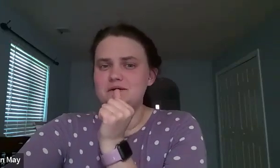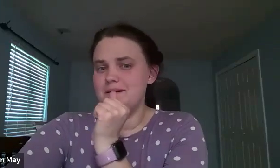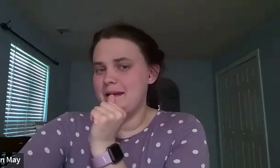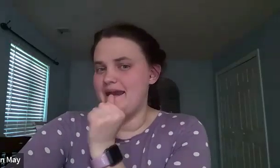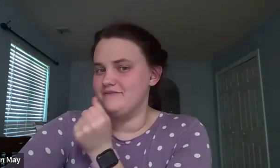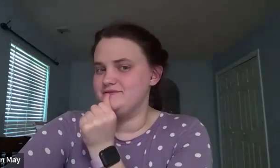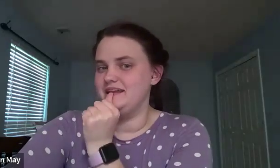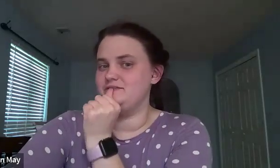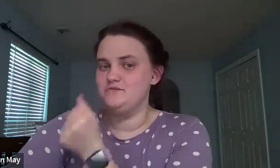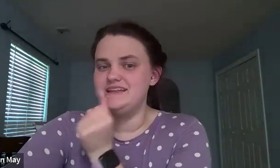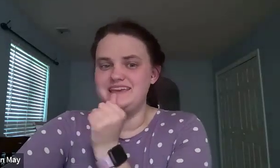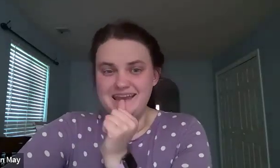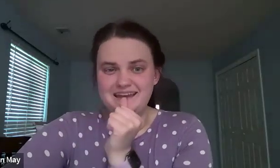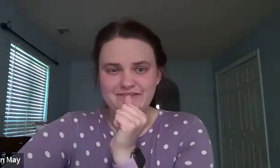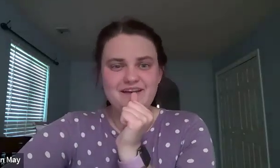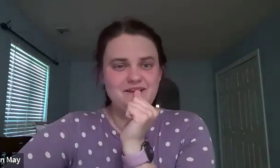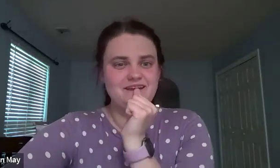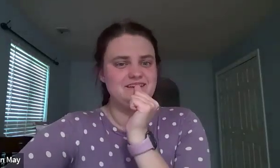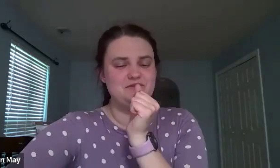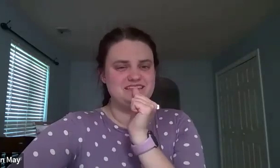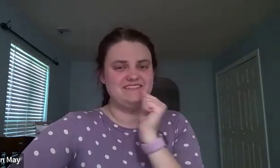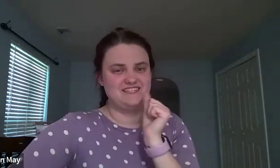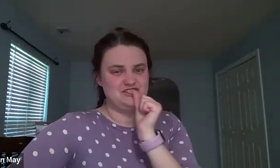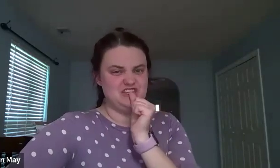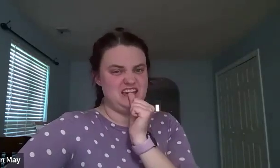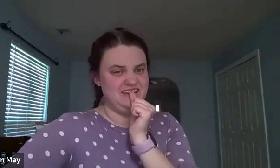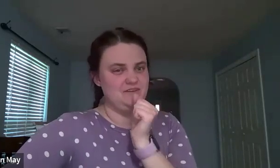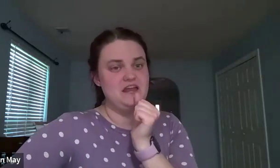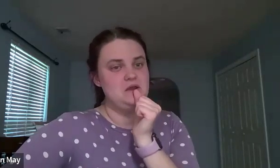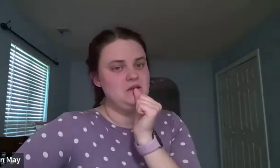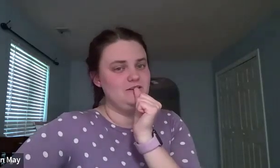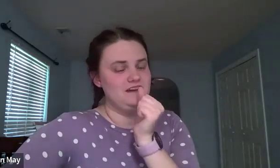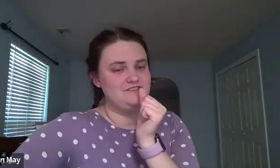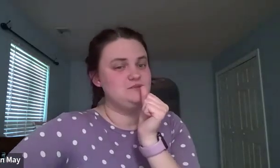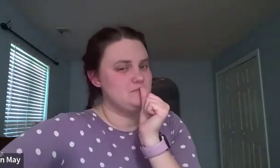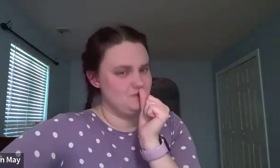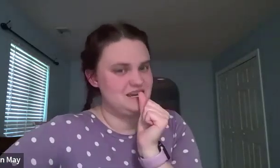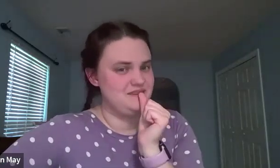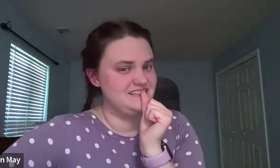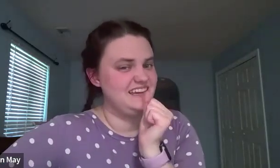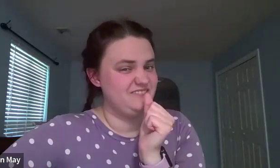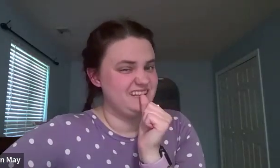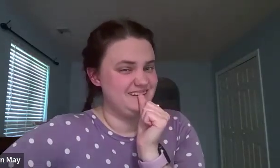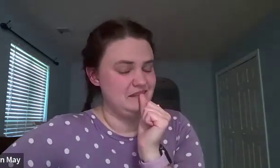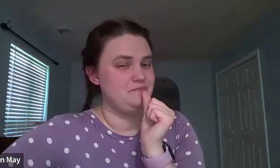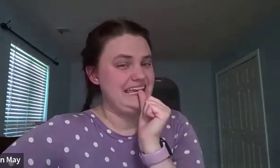don't have, like, if you really can't, if you have like a thing where it's like, that's just, I can't do that. You don't have to, but most of the time it is like you flick your teeth.